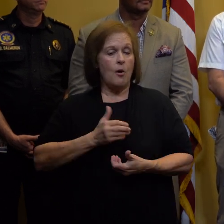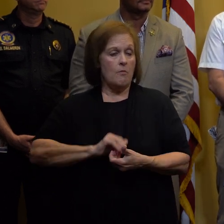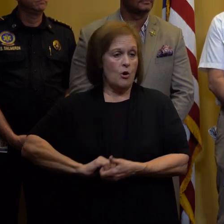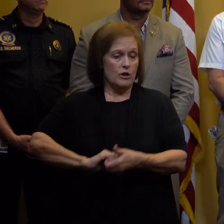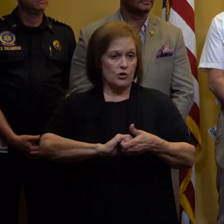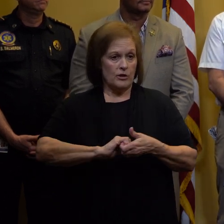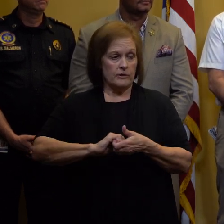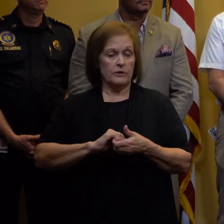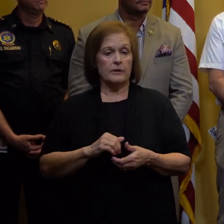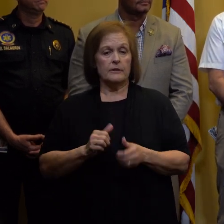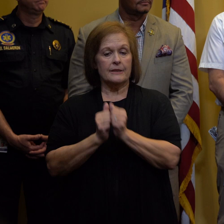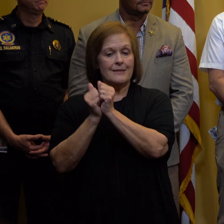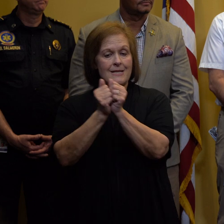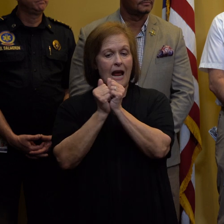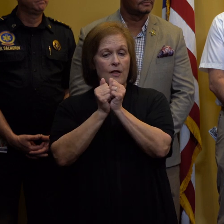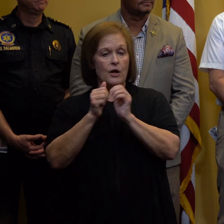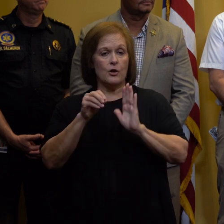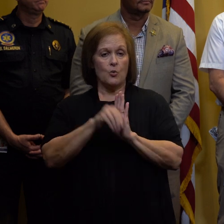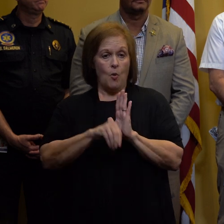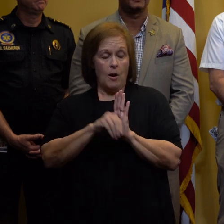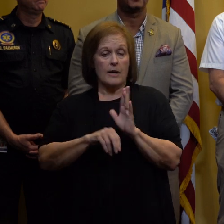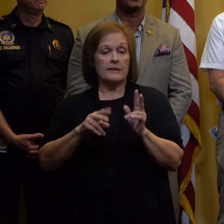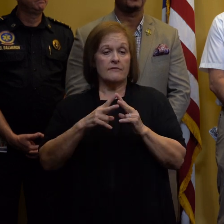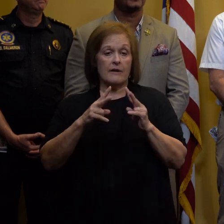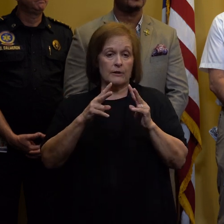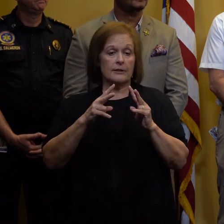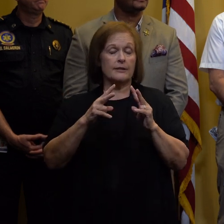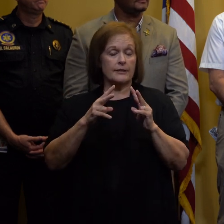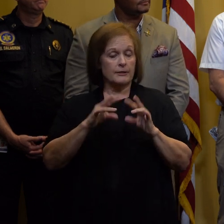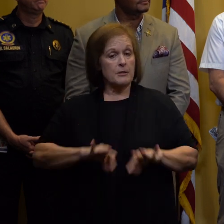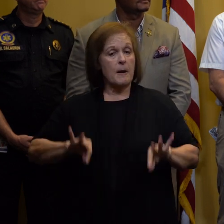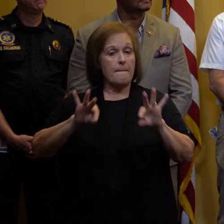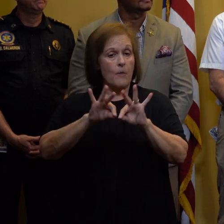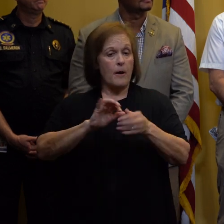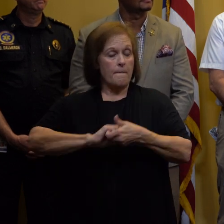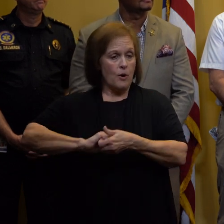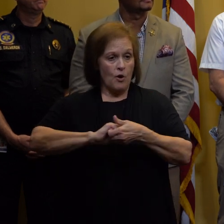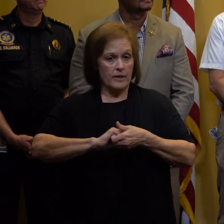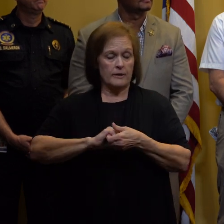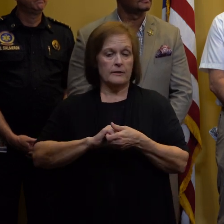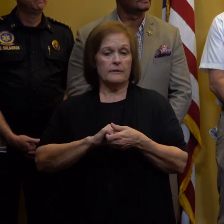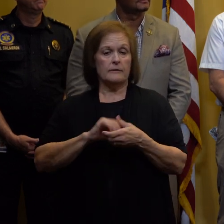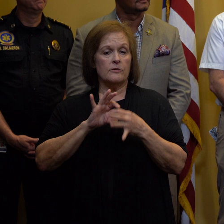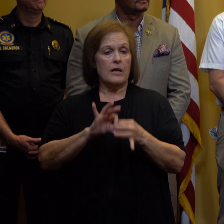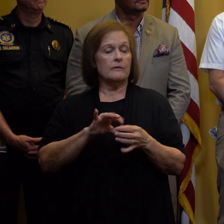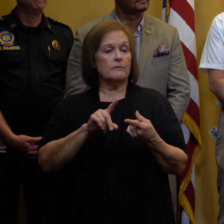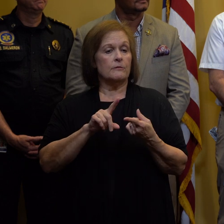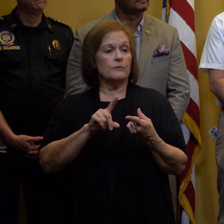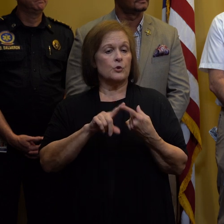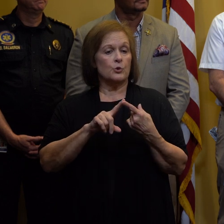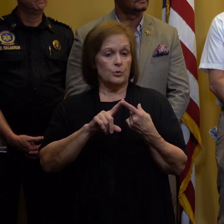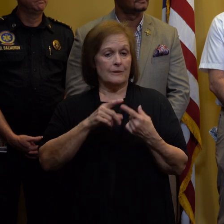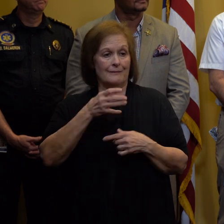And Together New Orleans has been a critical partner with the city of New Orleans, of course, dealing with